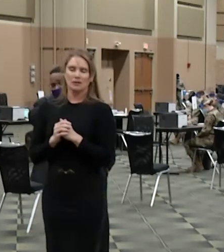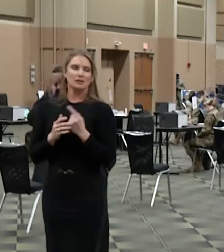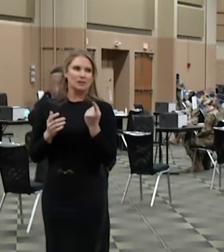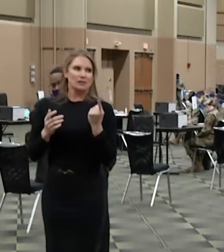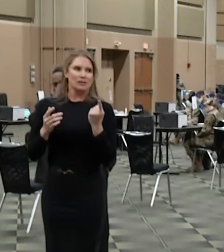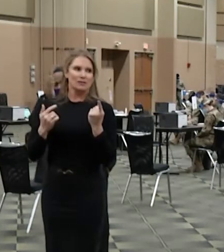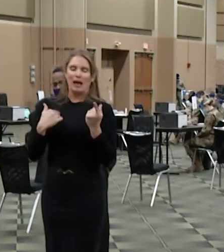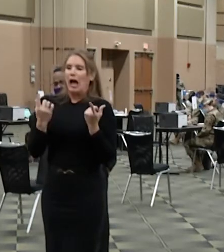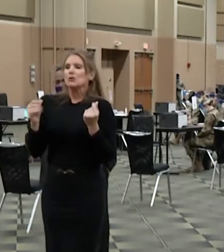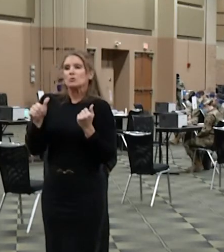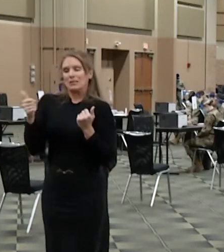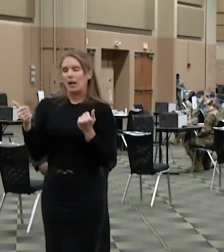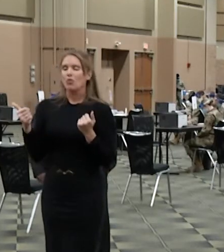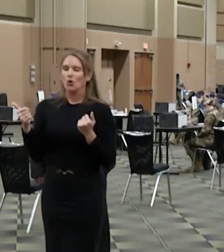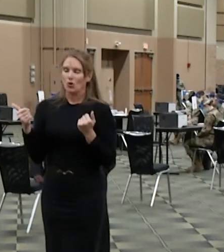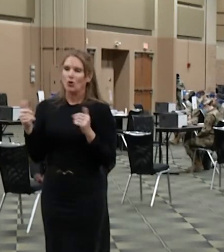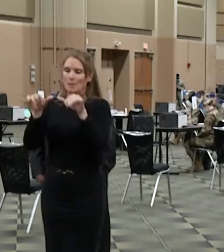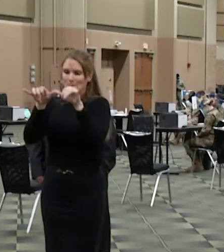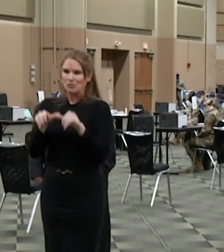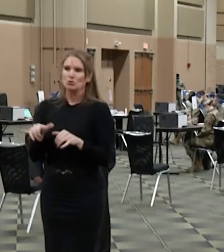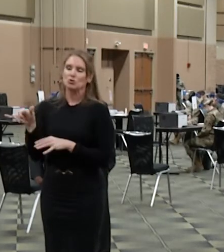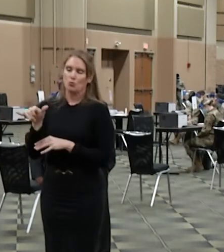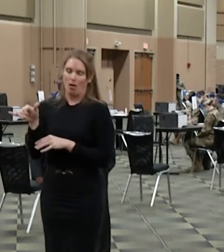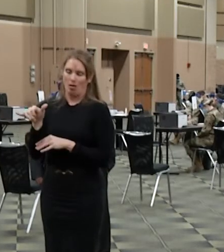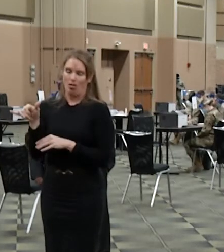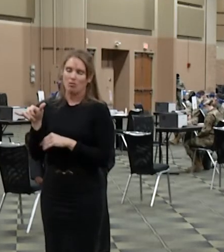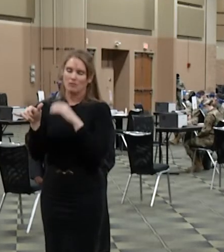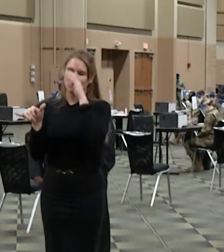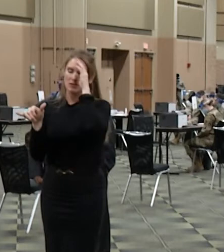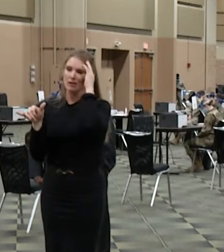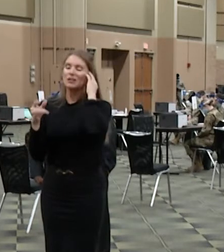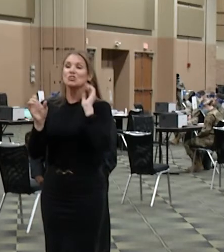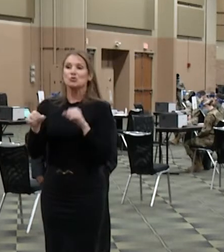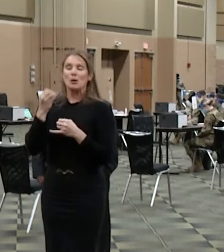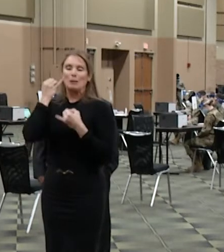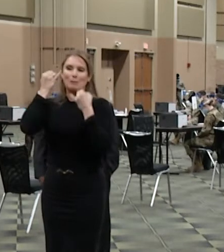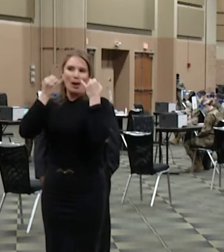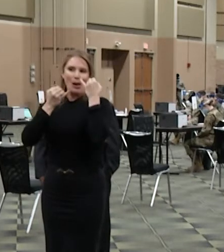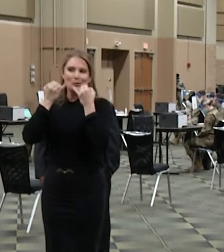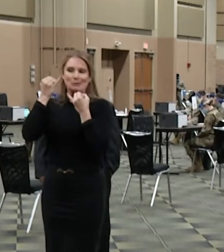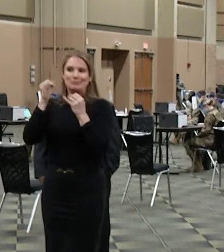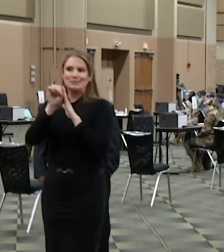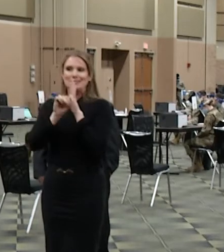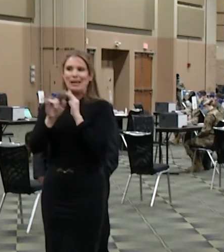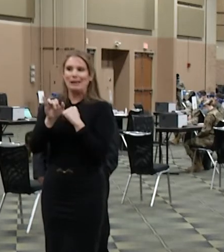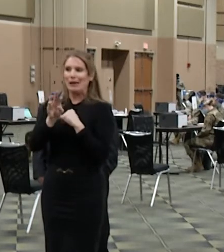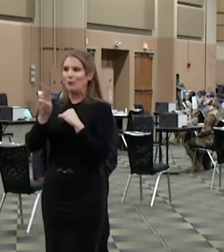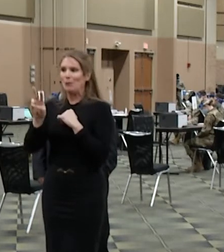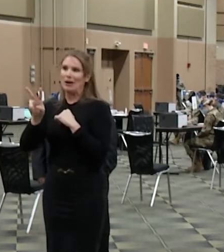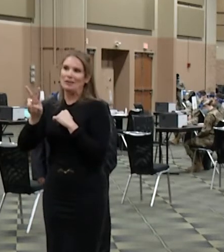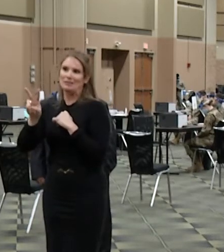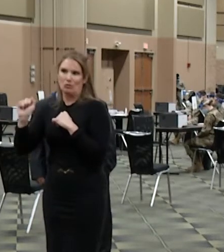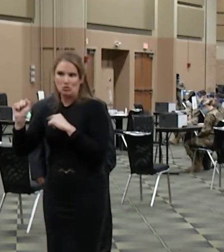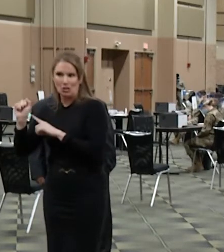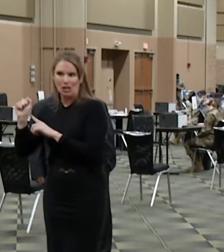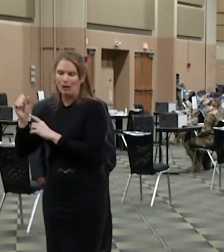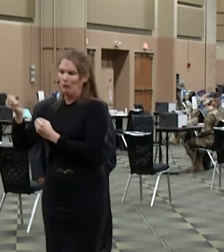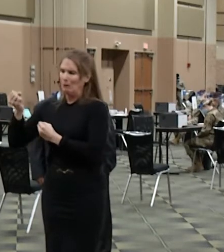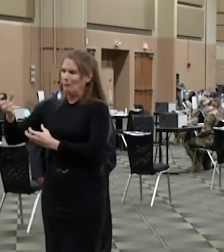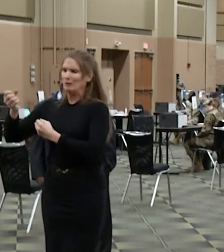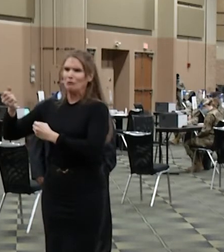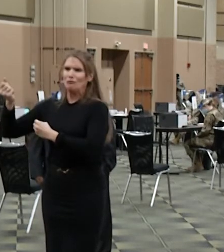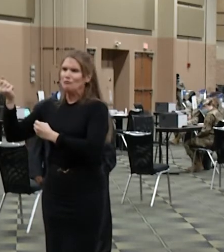on a number of other metrics as well, you know, it's as you can imagine in a state like West Virginia, there are many, many,